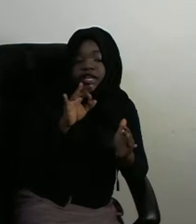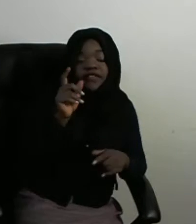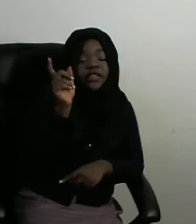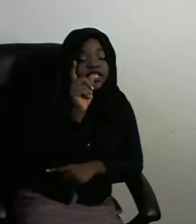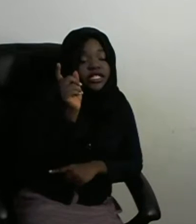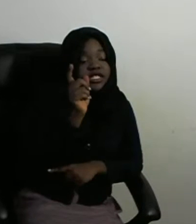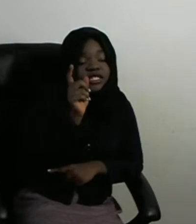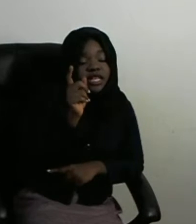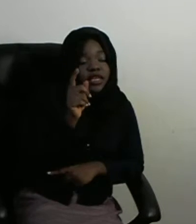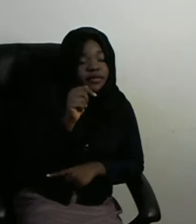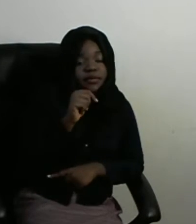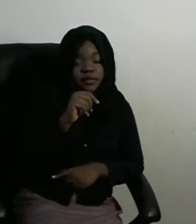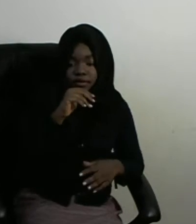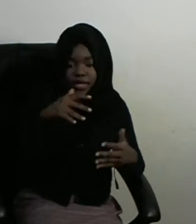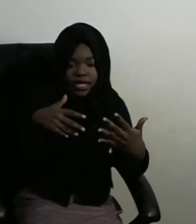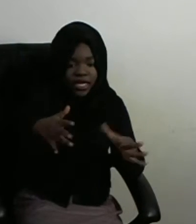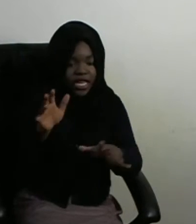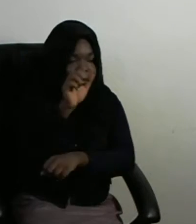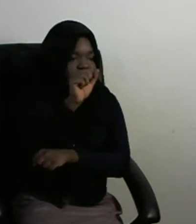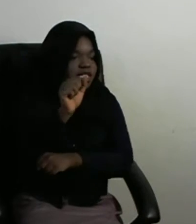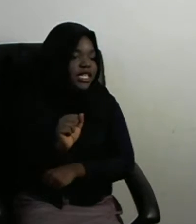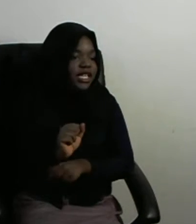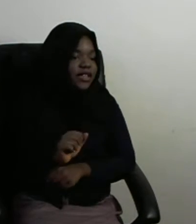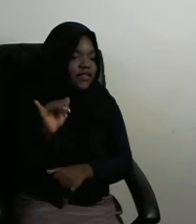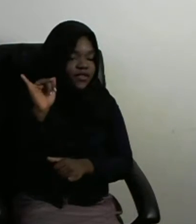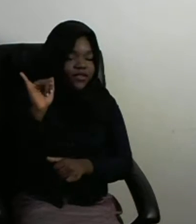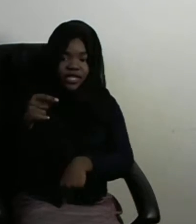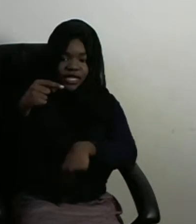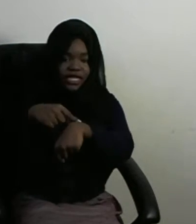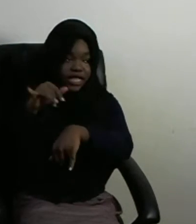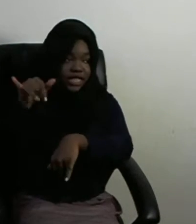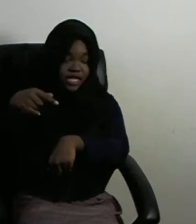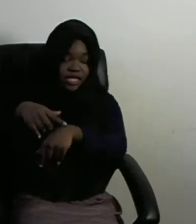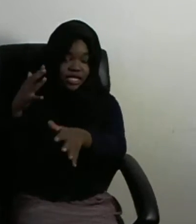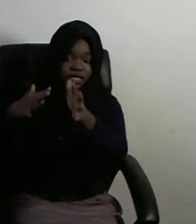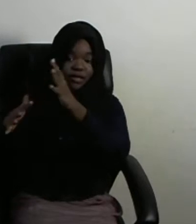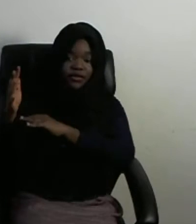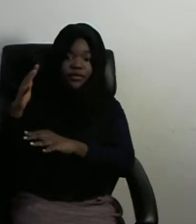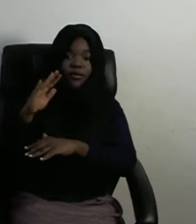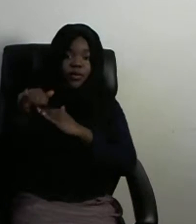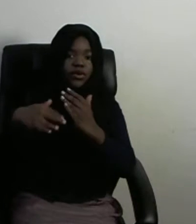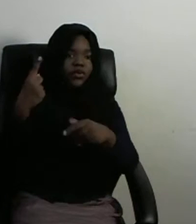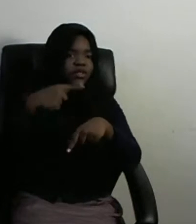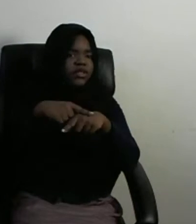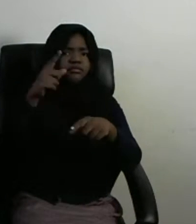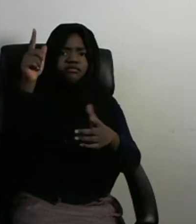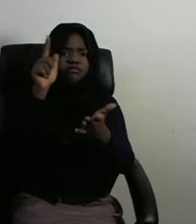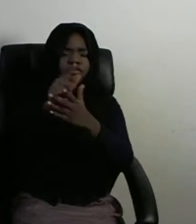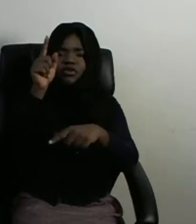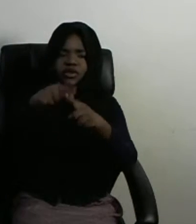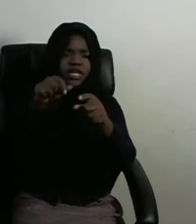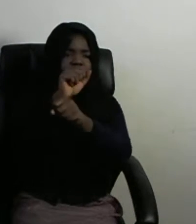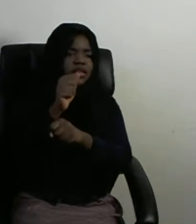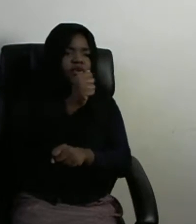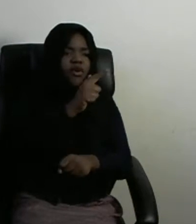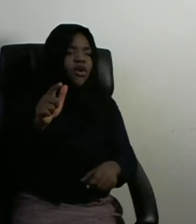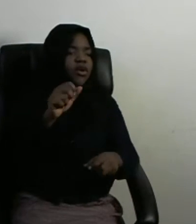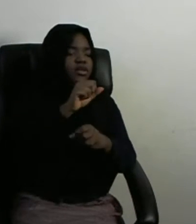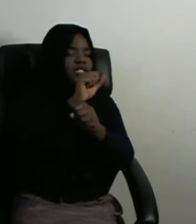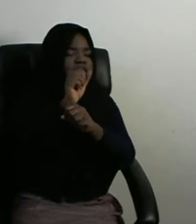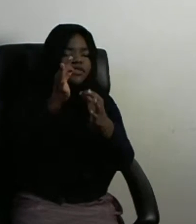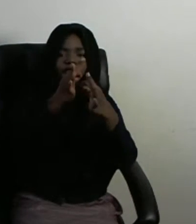Islam were to prohibit slavery, existing slavery at the time, all at once, saying all slaves are today